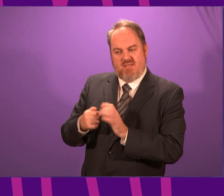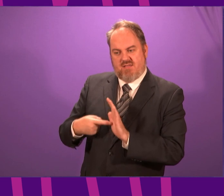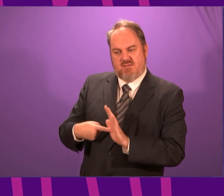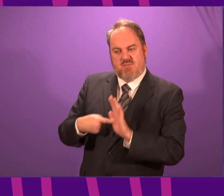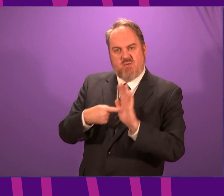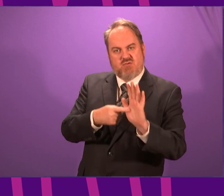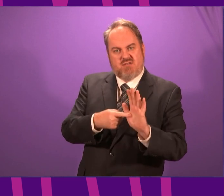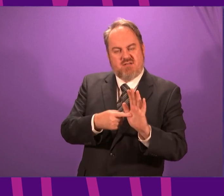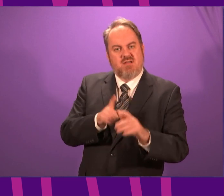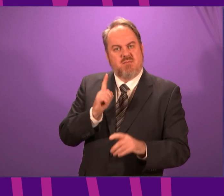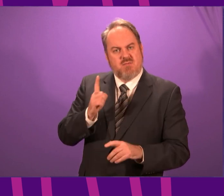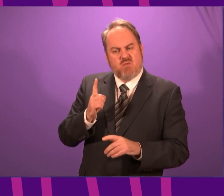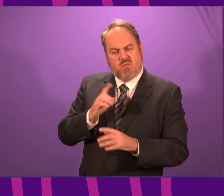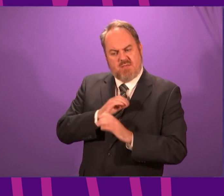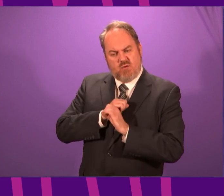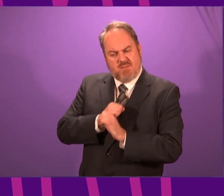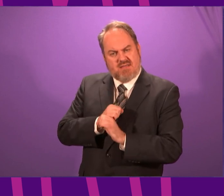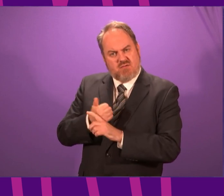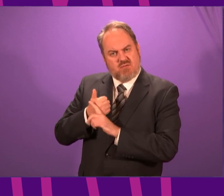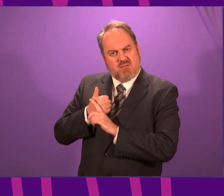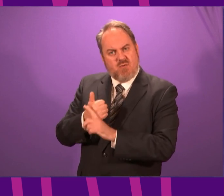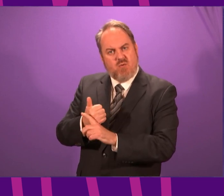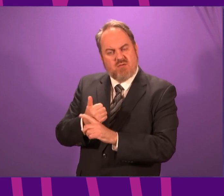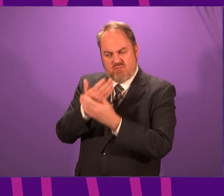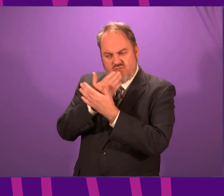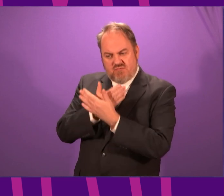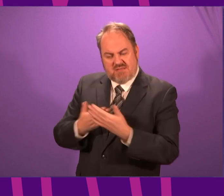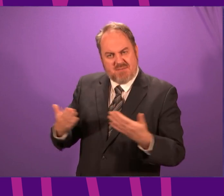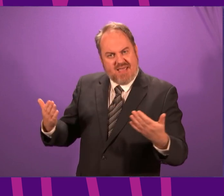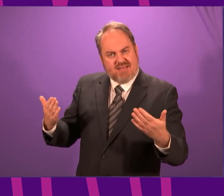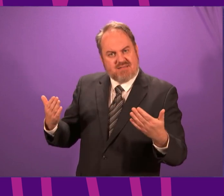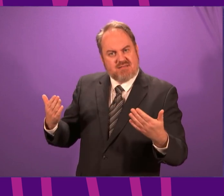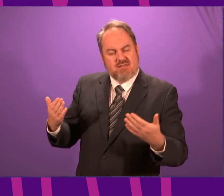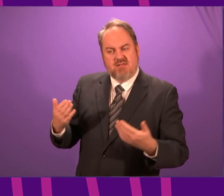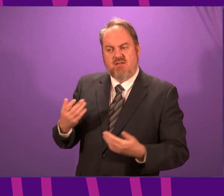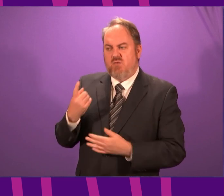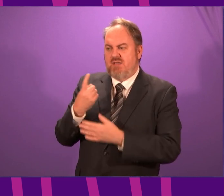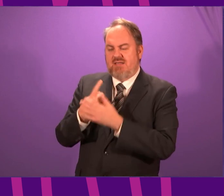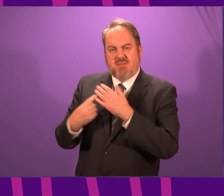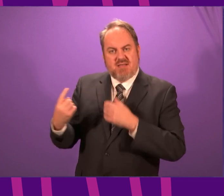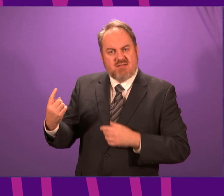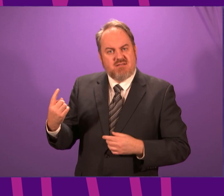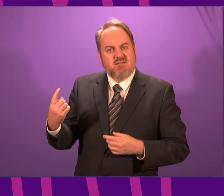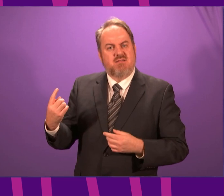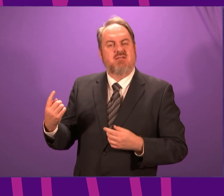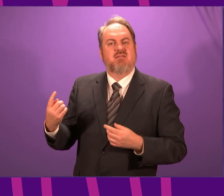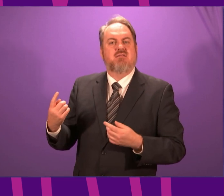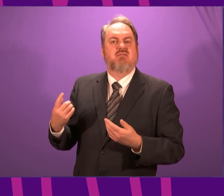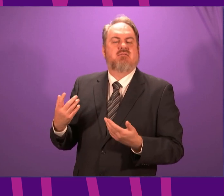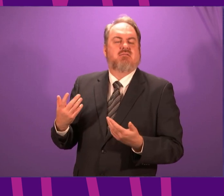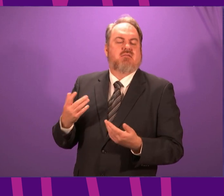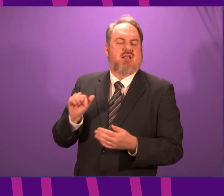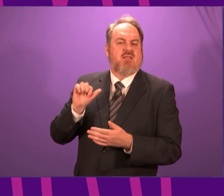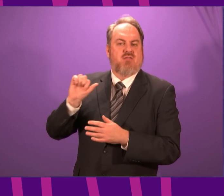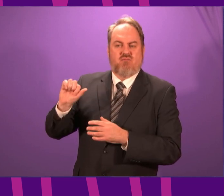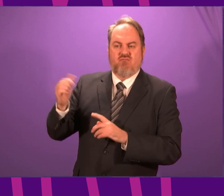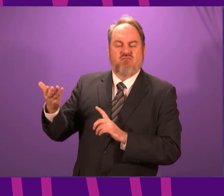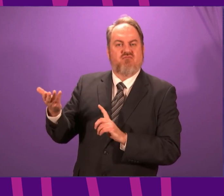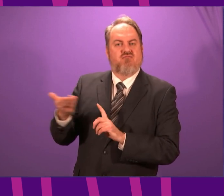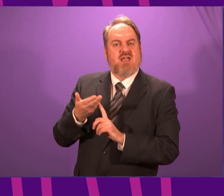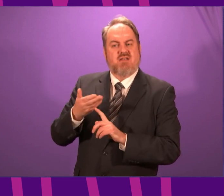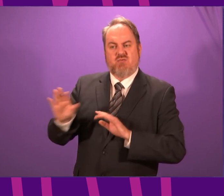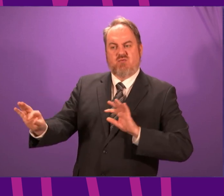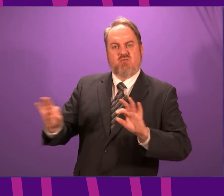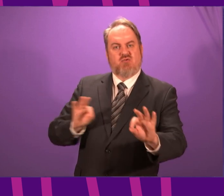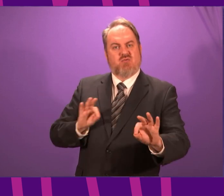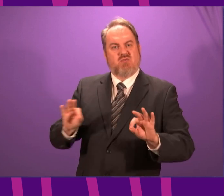include a commitment to fairness to uphold the principles of human dignity, autonomy and respect and equality. However, with rising inequality and the